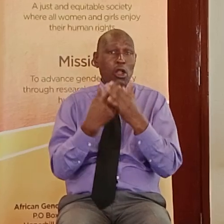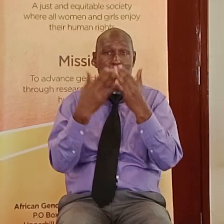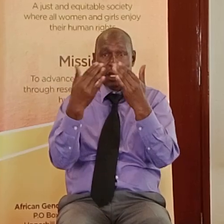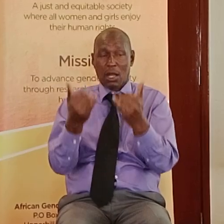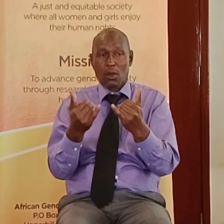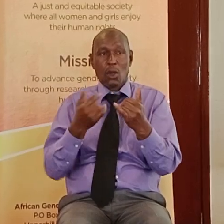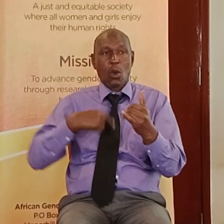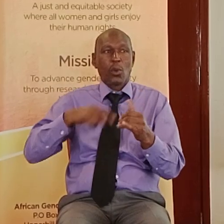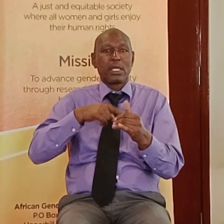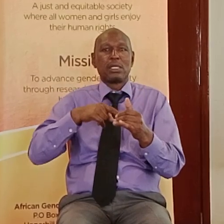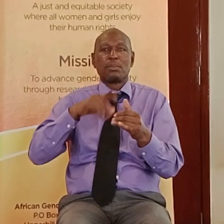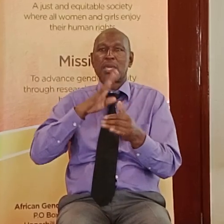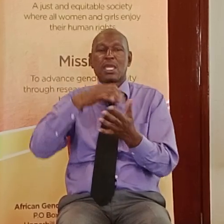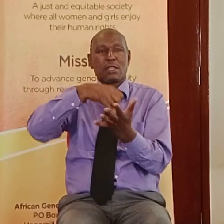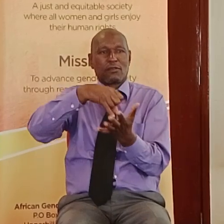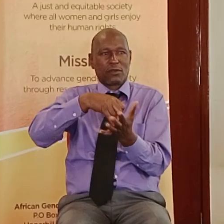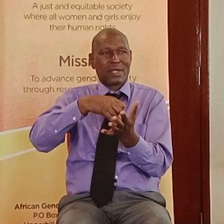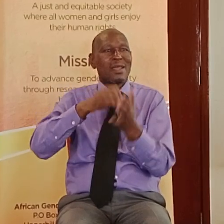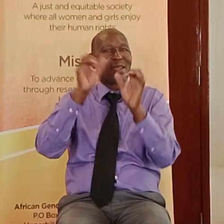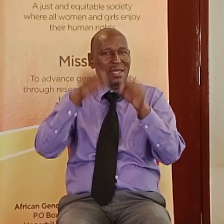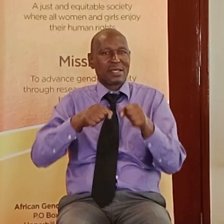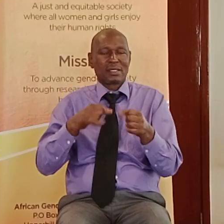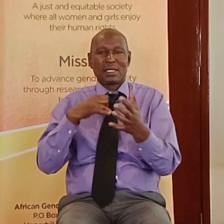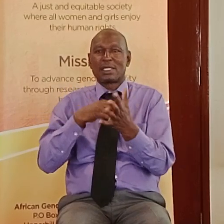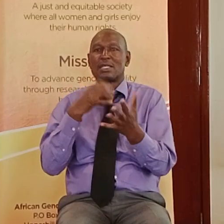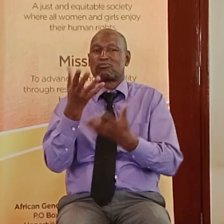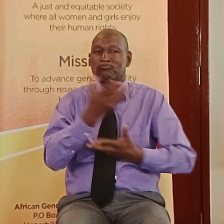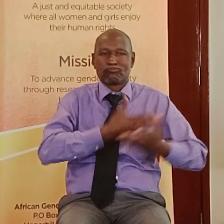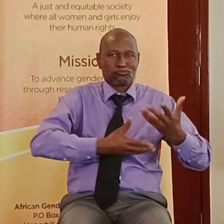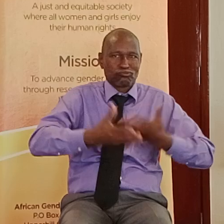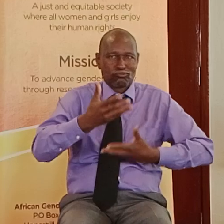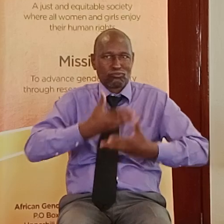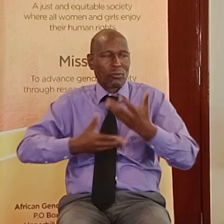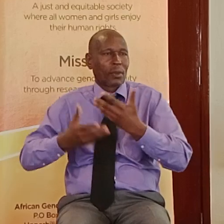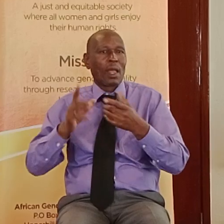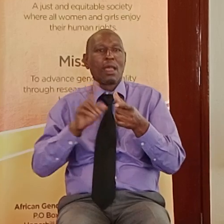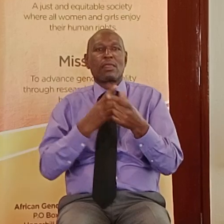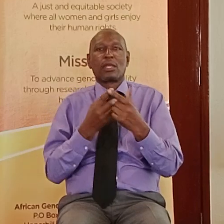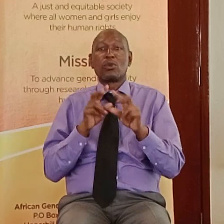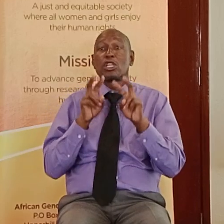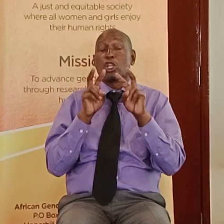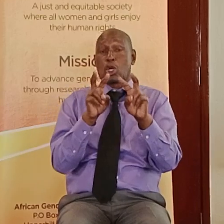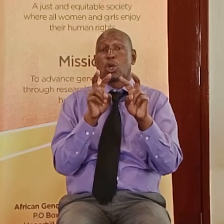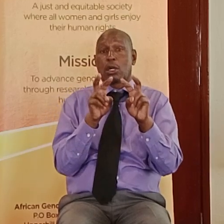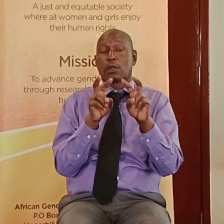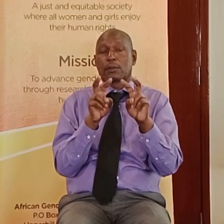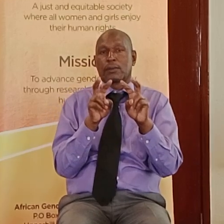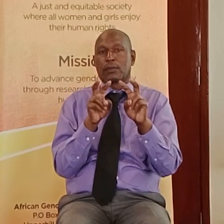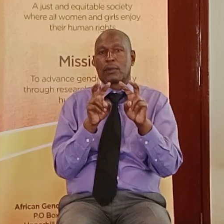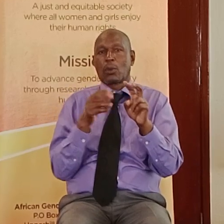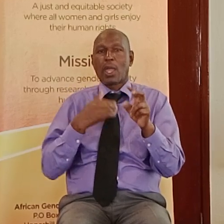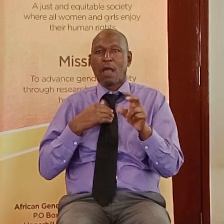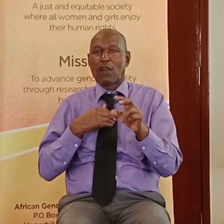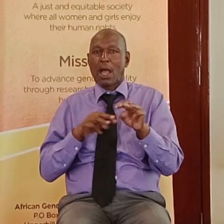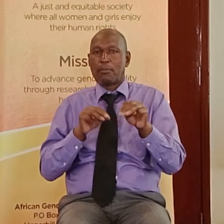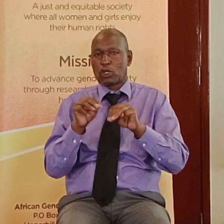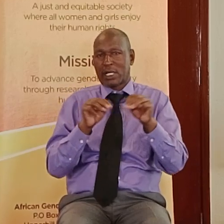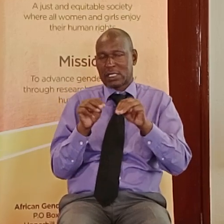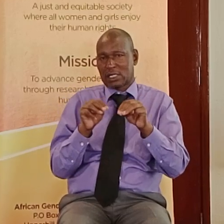take part. As much as this is interactive, we'll have a moderated group, and in